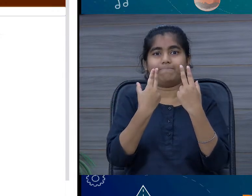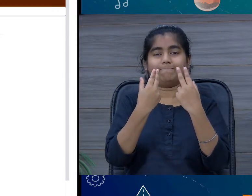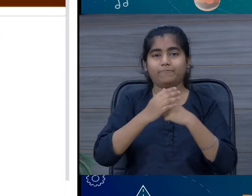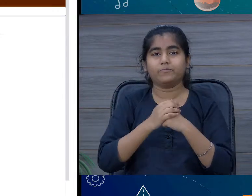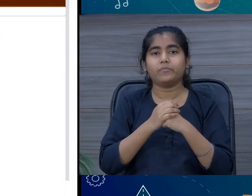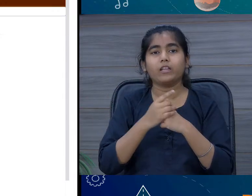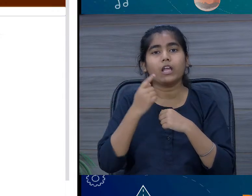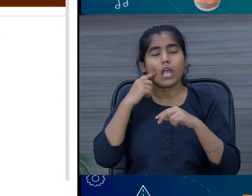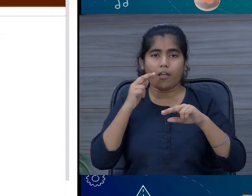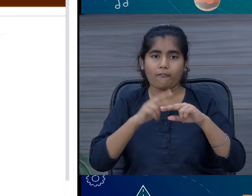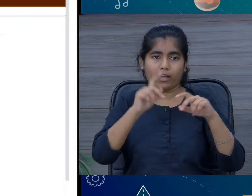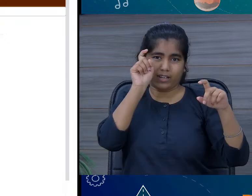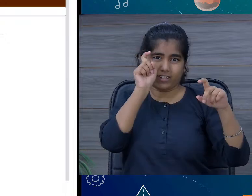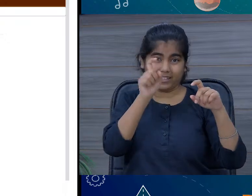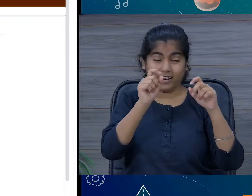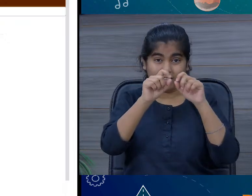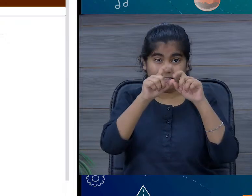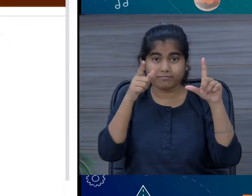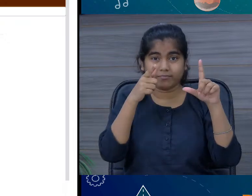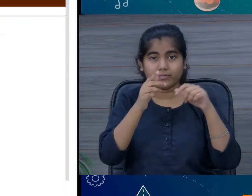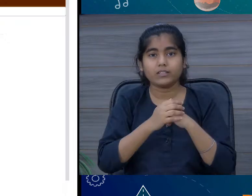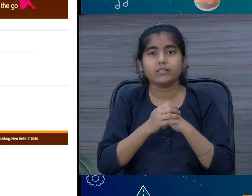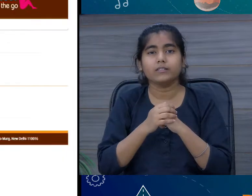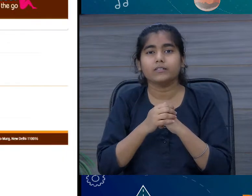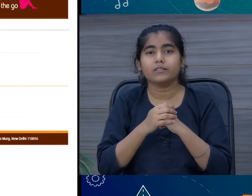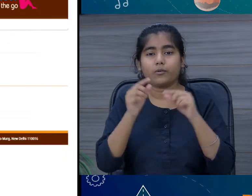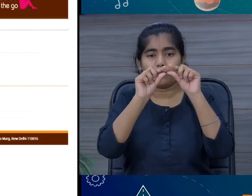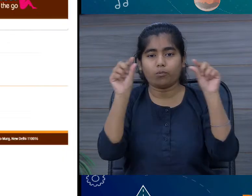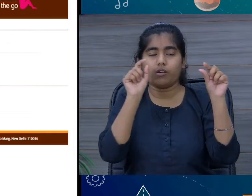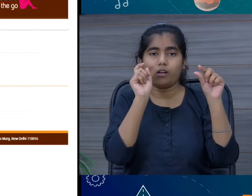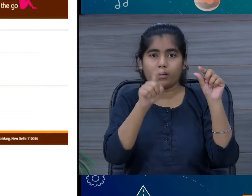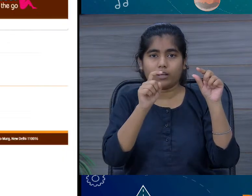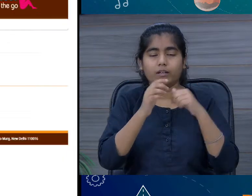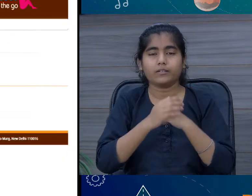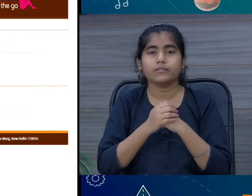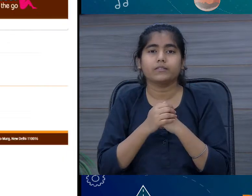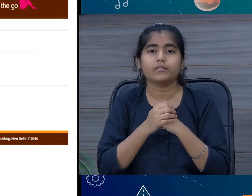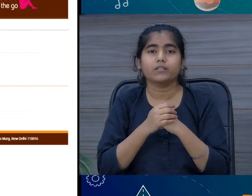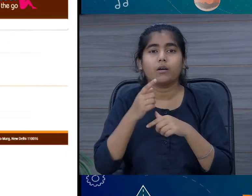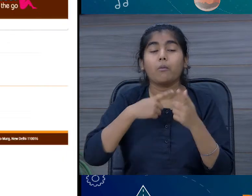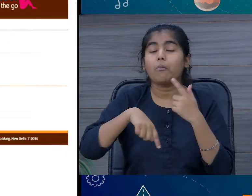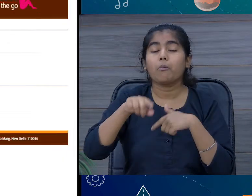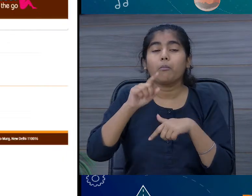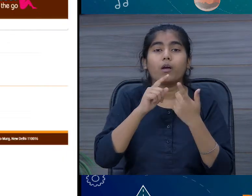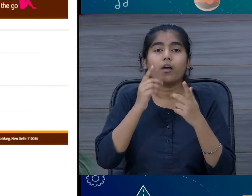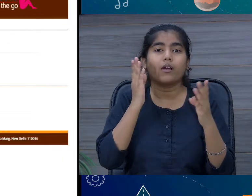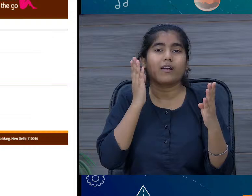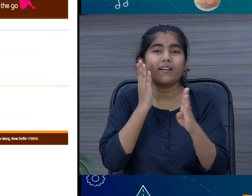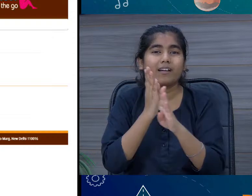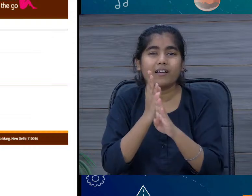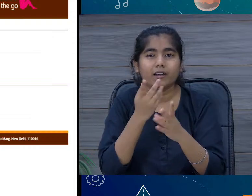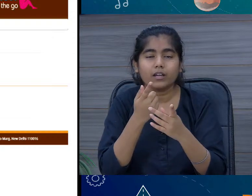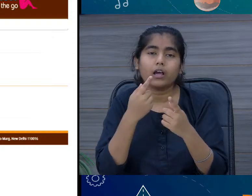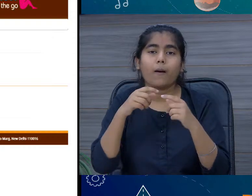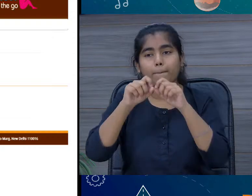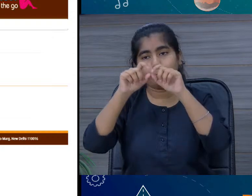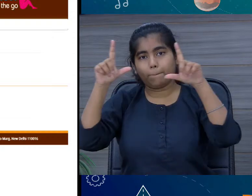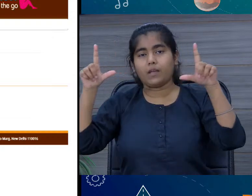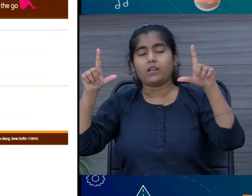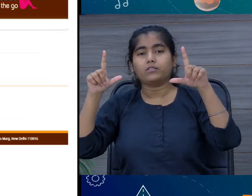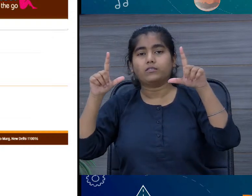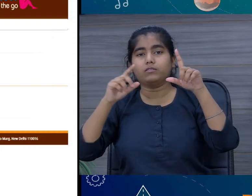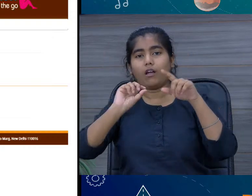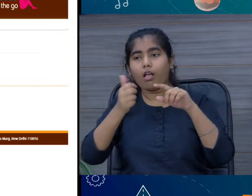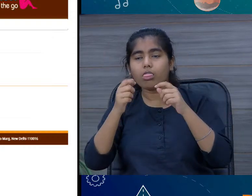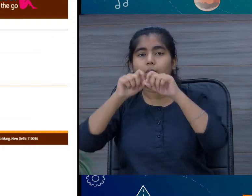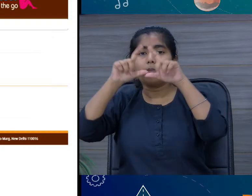if I'll click on Priya the accessibility warrior, then I'll reach this page. Here again the blue